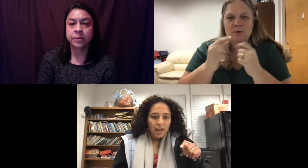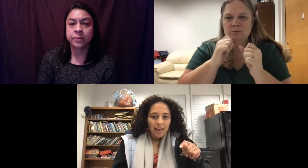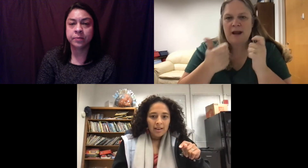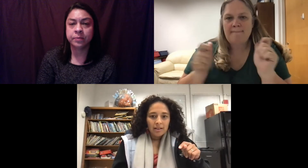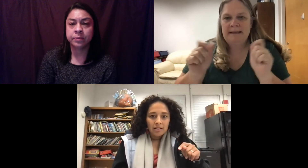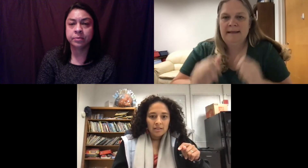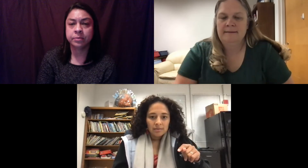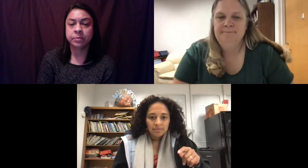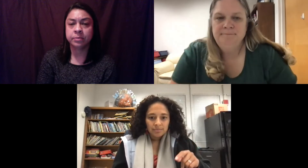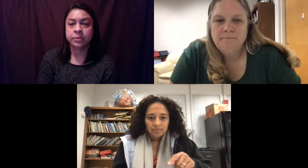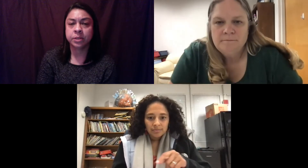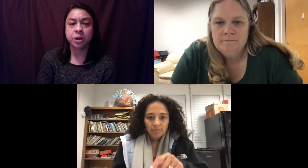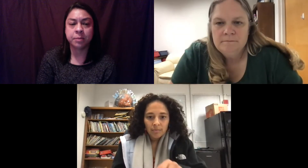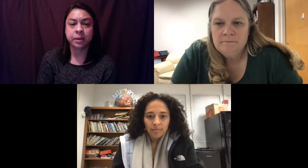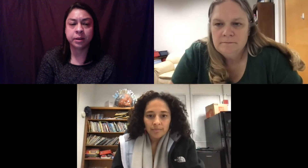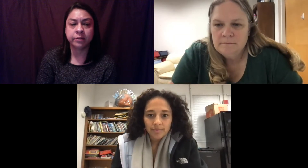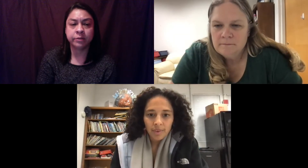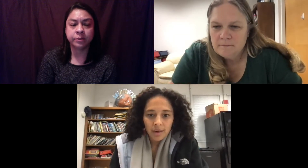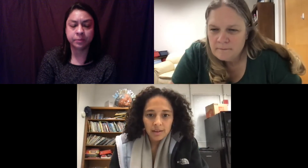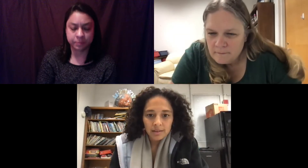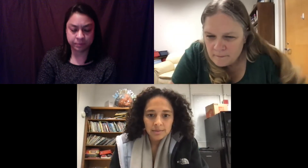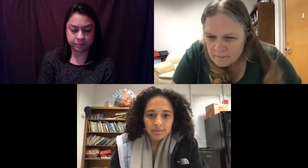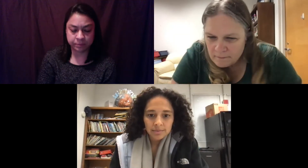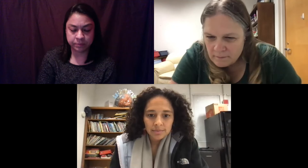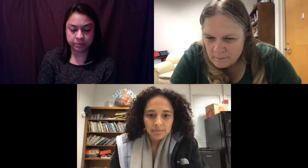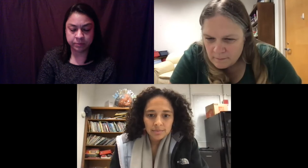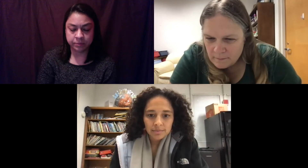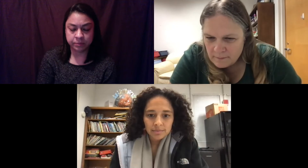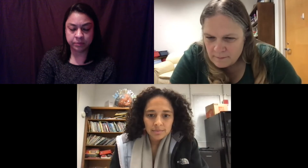So some are not big enough.